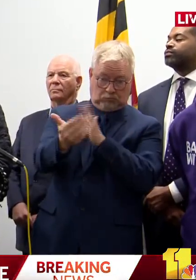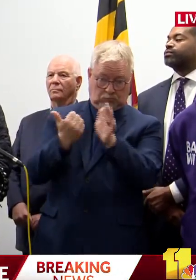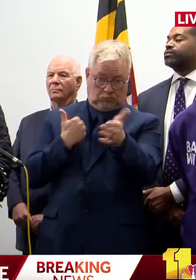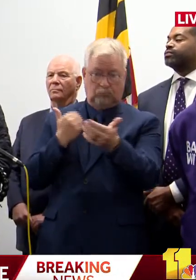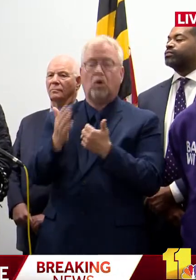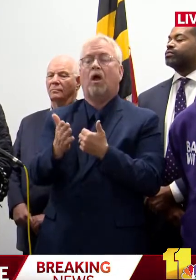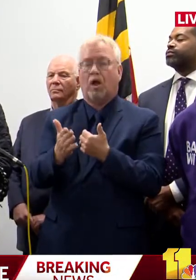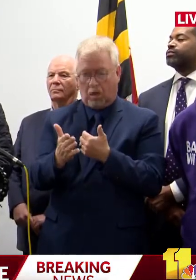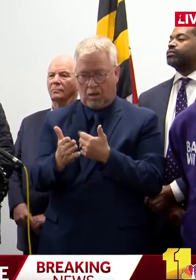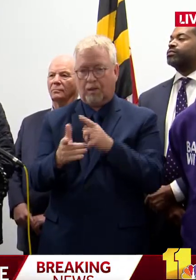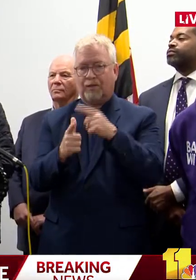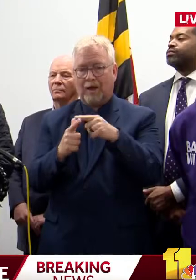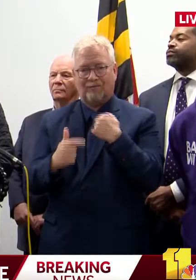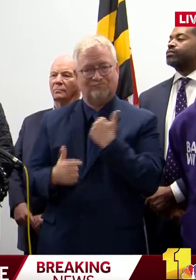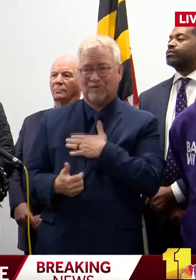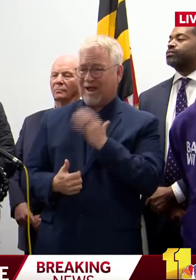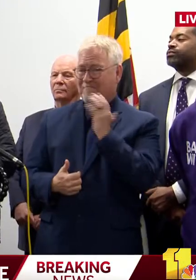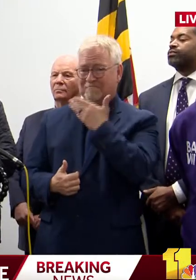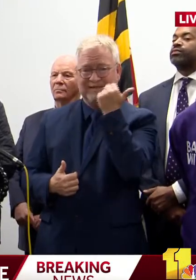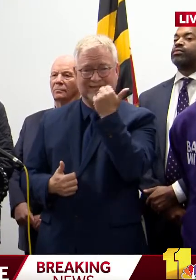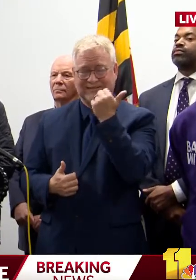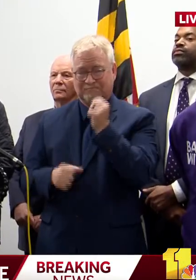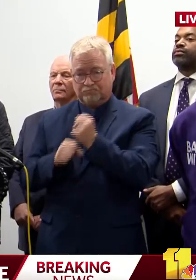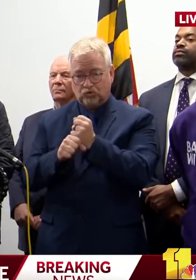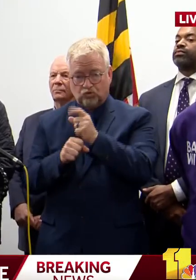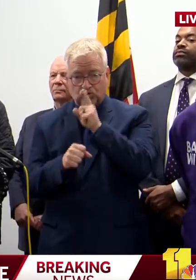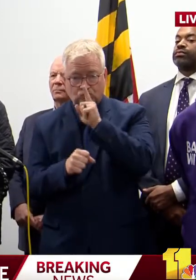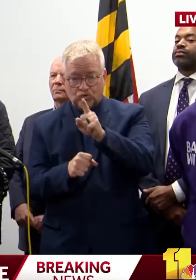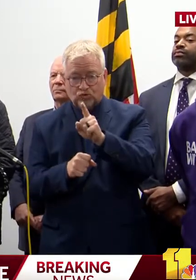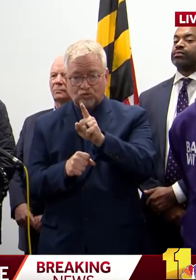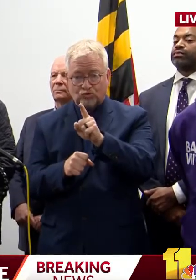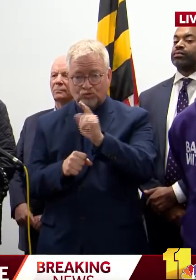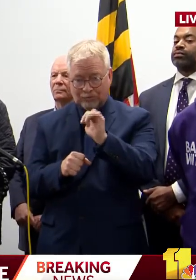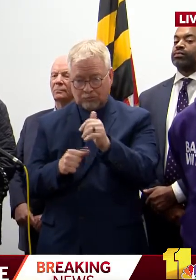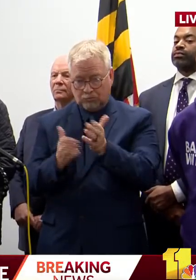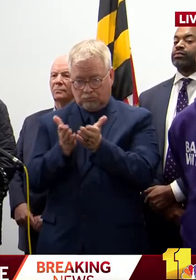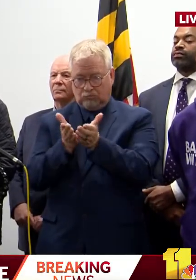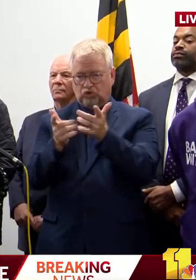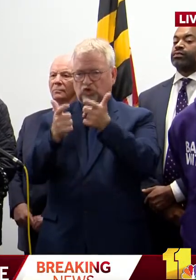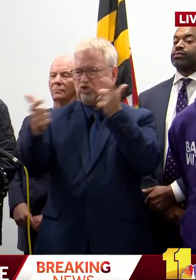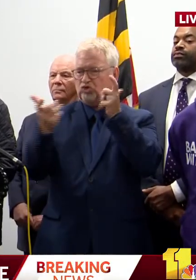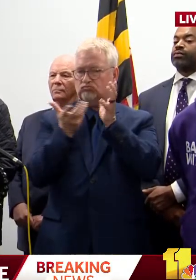can to make sure that we have ships passing through as soon as possible.